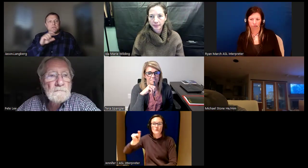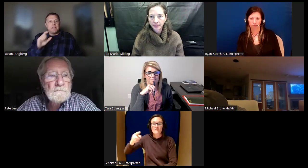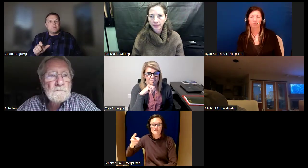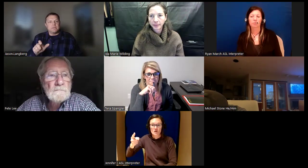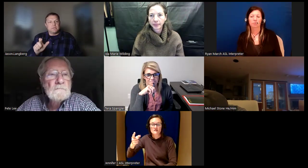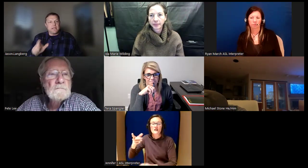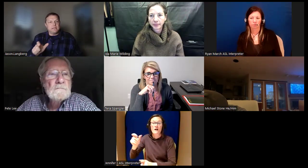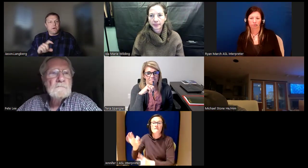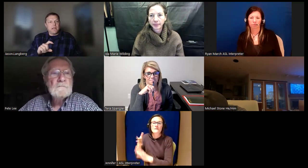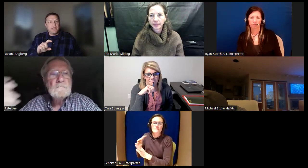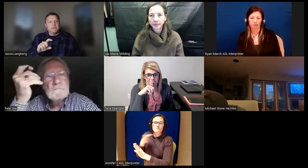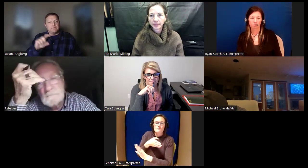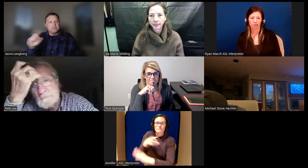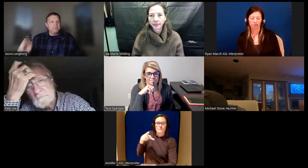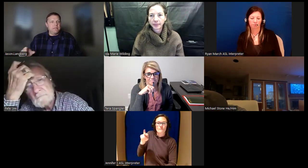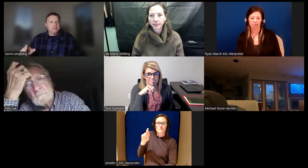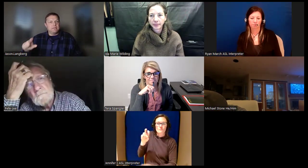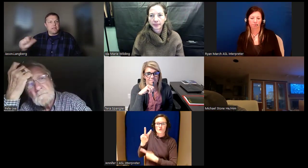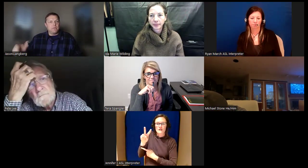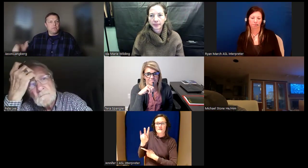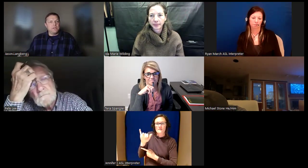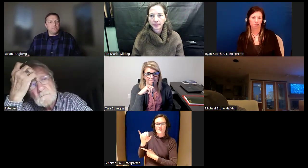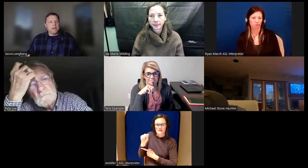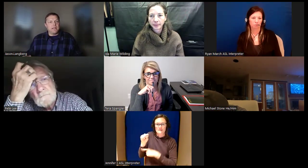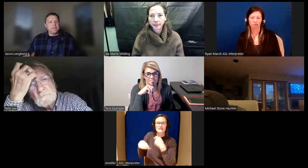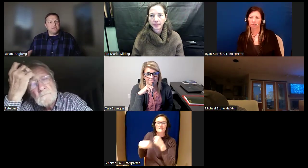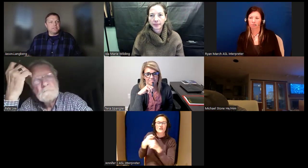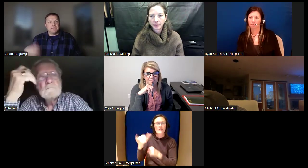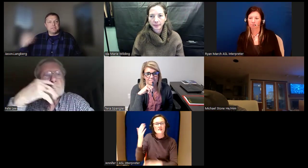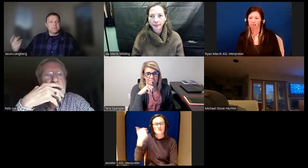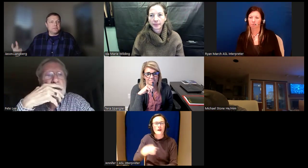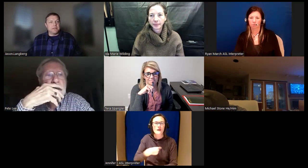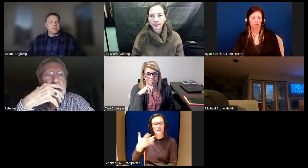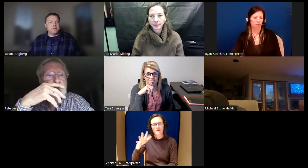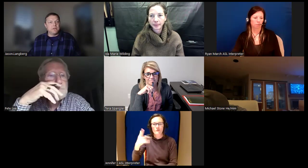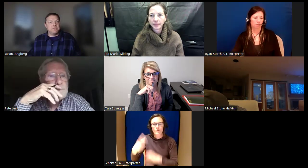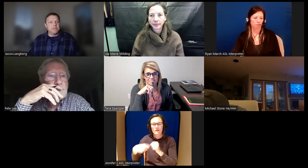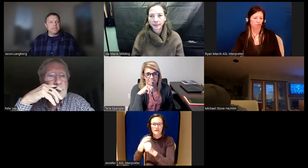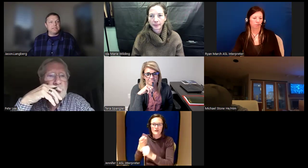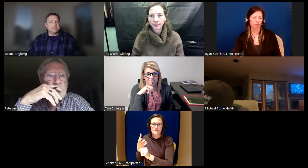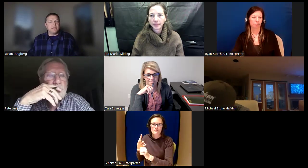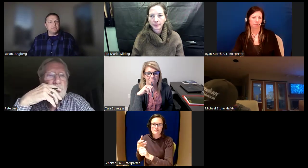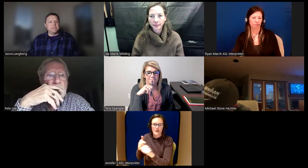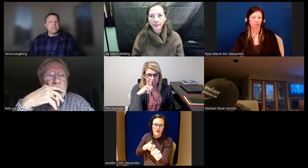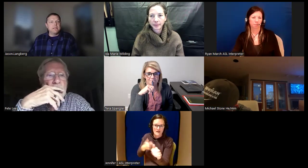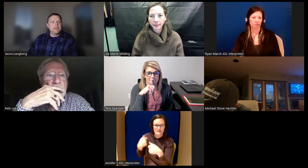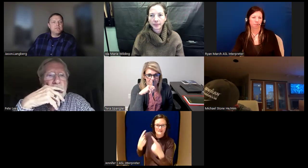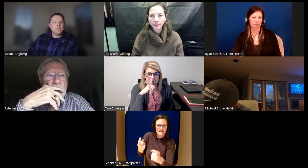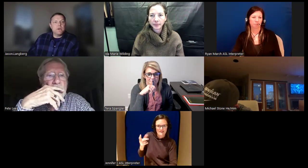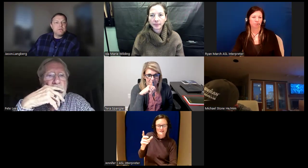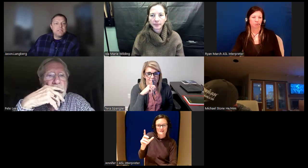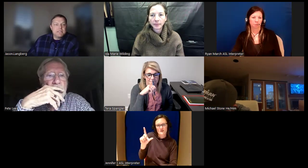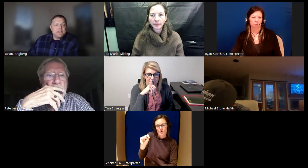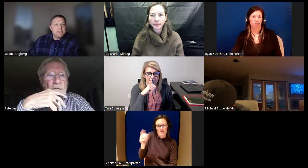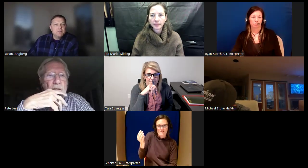So that's likely why we've been kind of 1 year behind ever since, unless there's something I'm not aware of. But it seems like that was, for